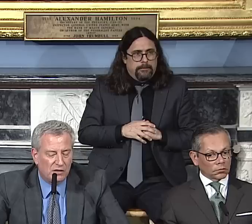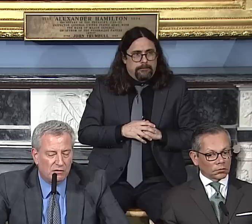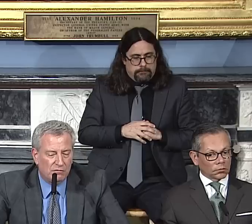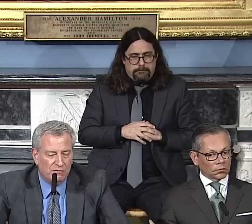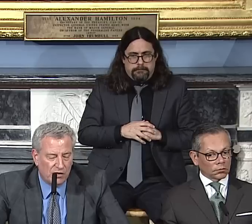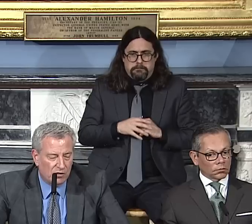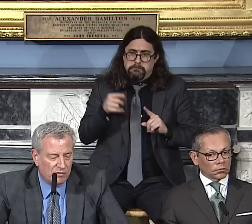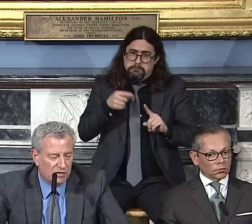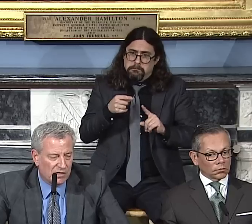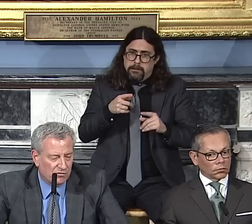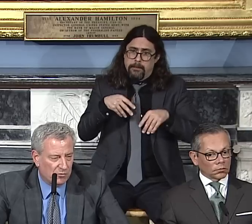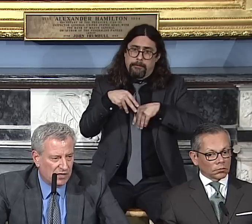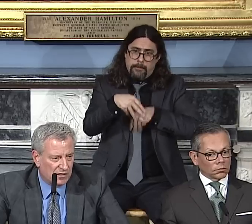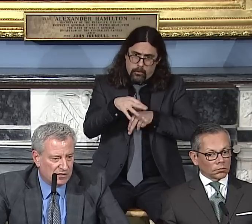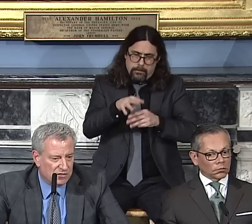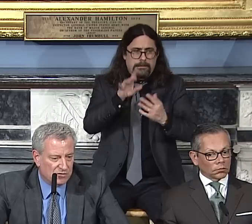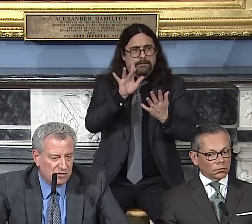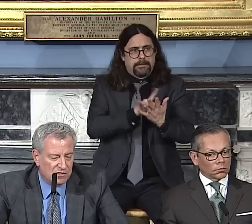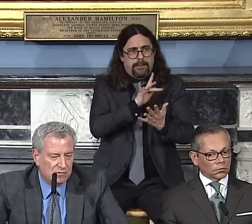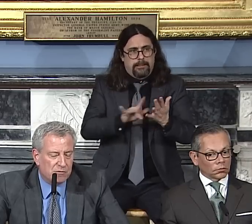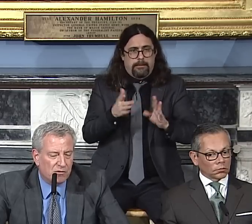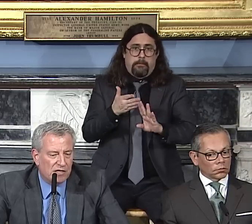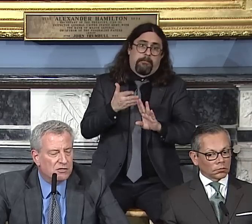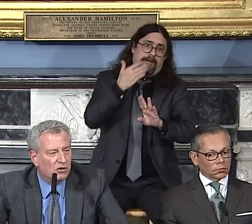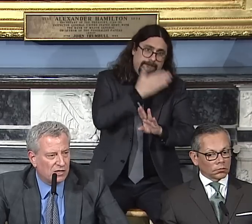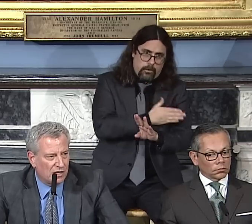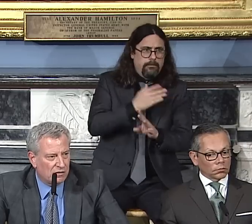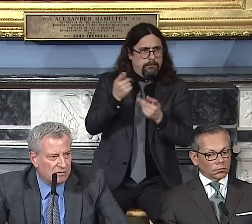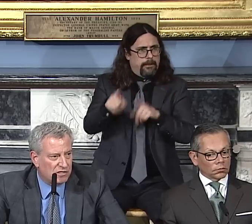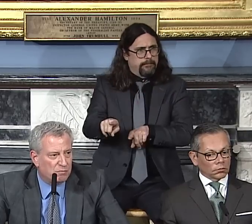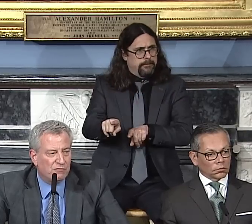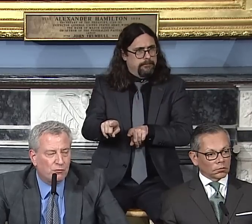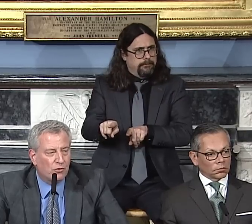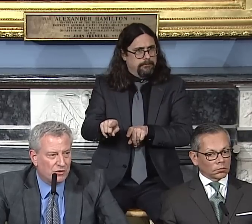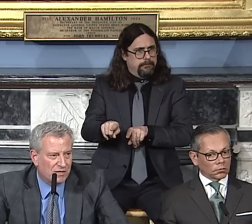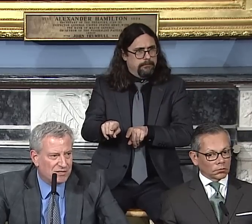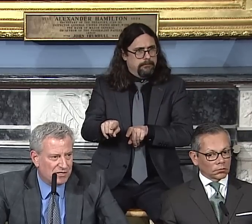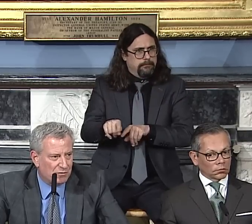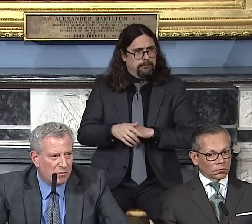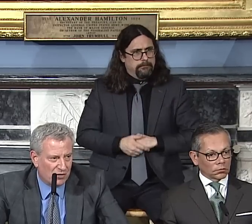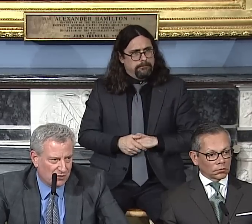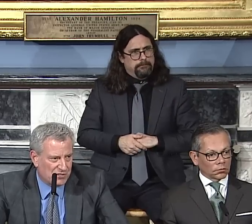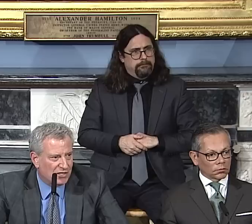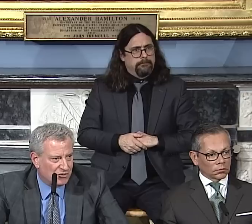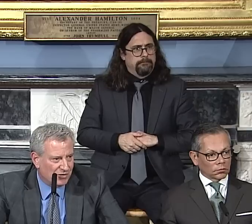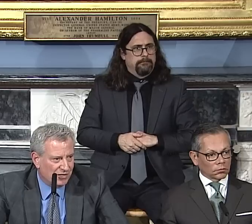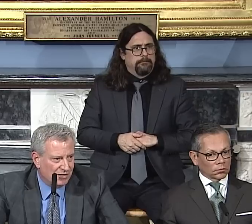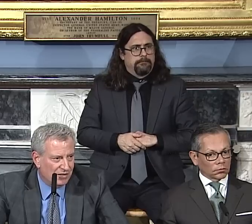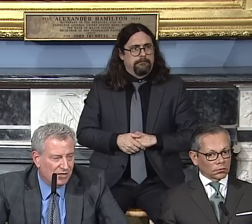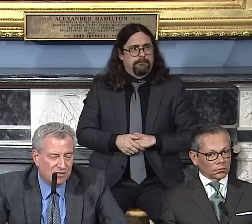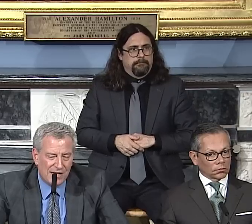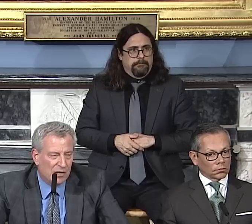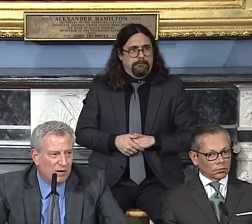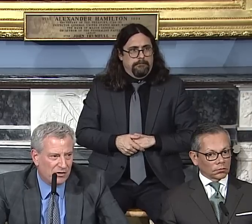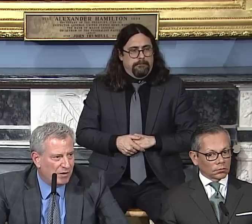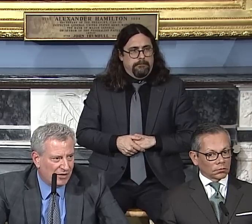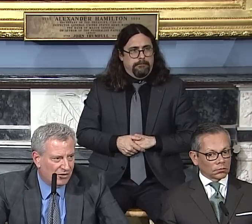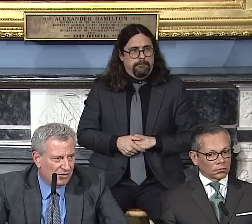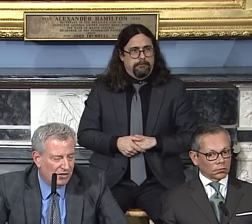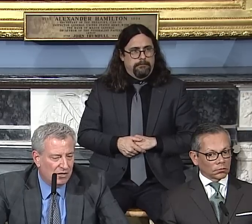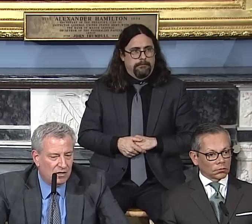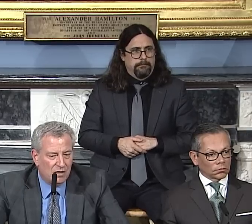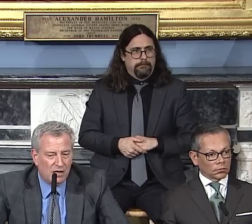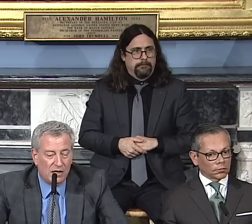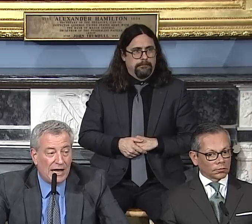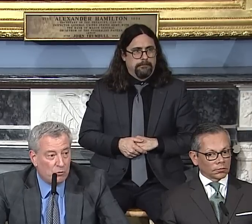to be very, very careful about that decision. This parade has gone on since before the United States of America was a country. Not a minor